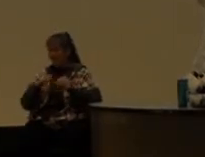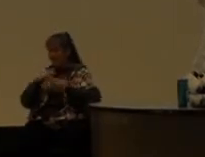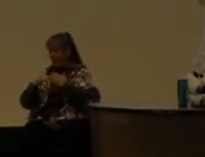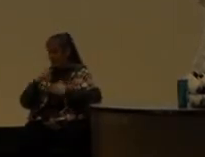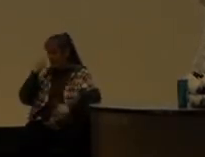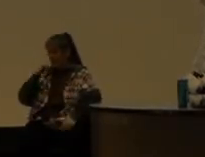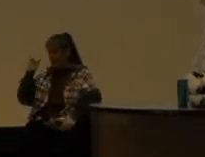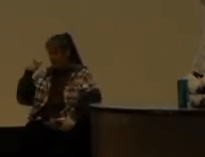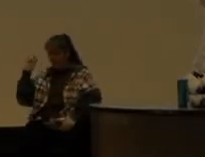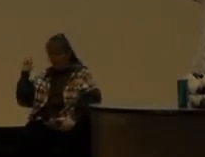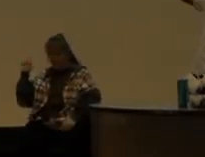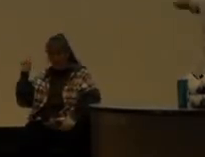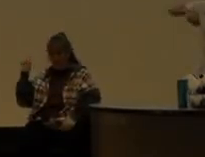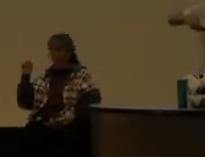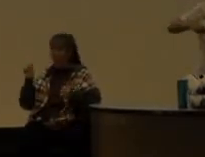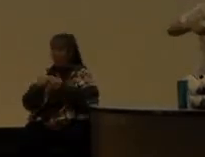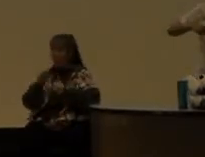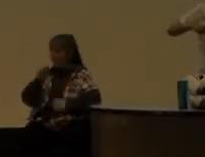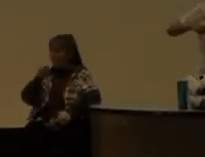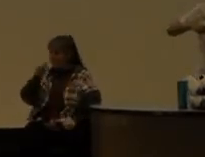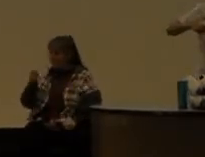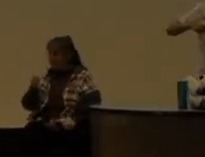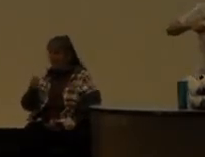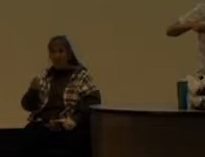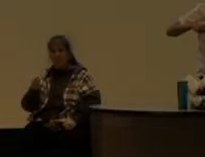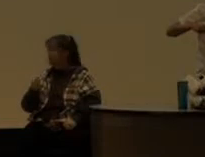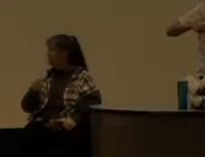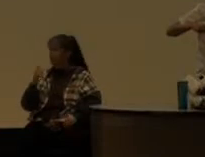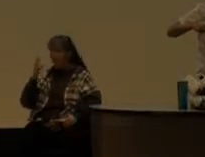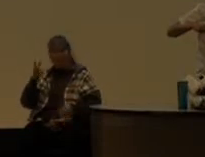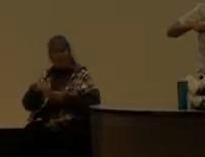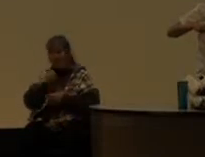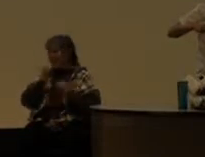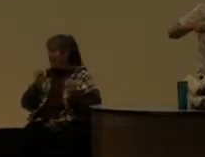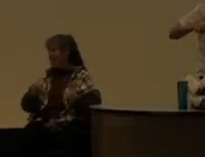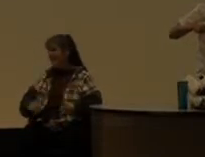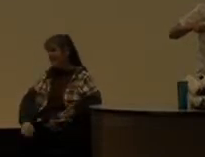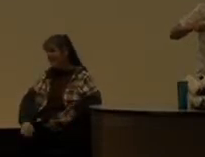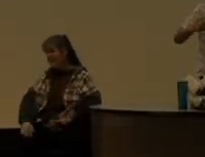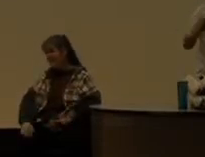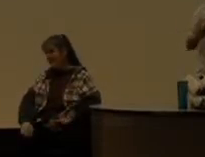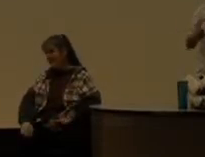like this, this semicolon will screw you up. Okay.